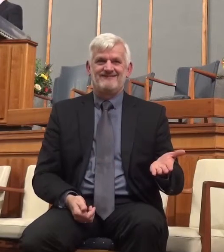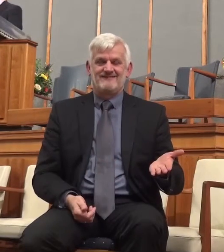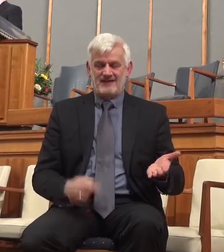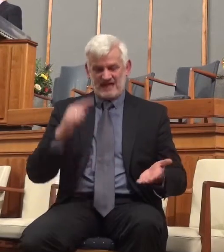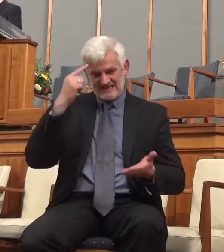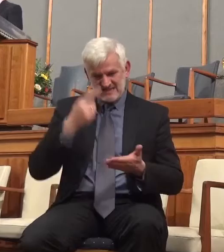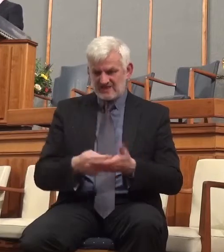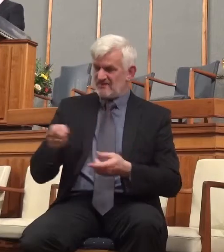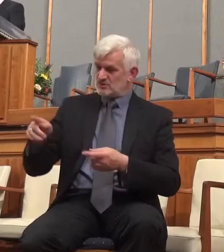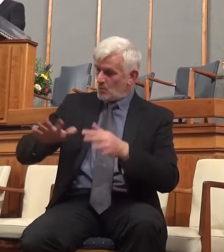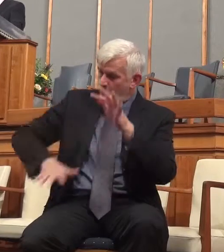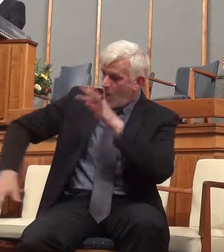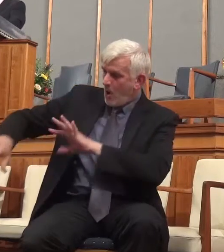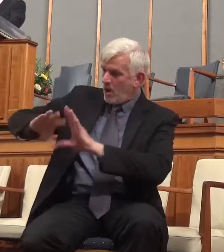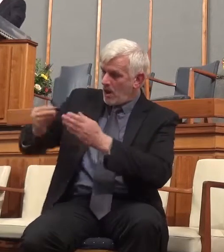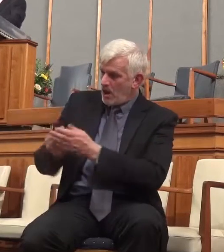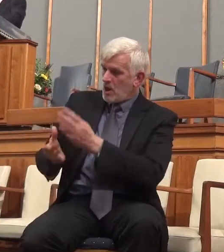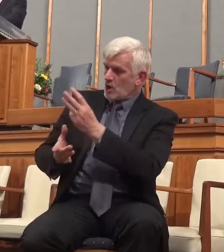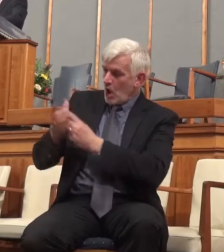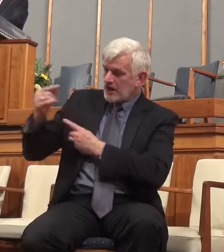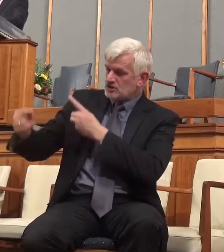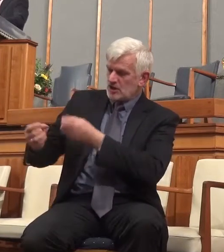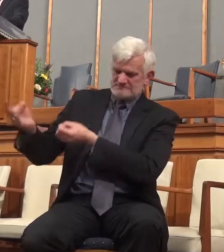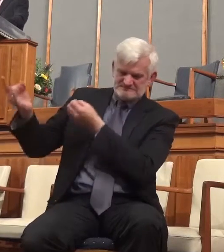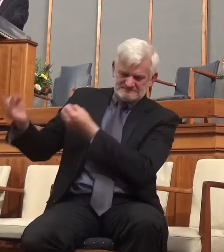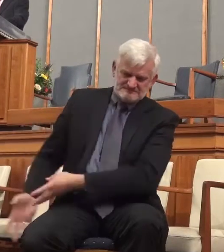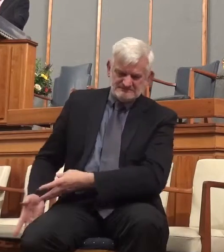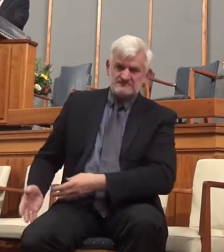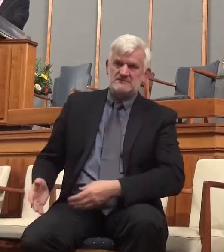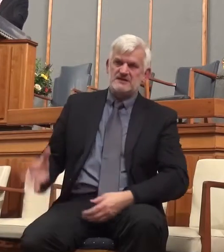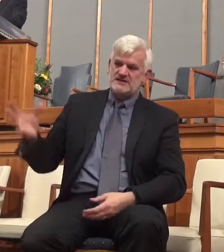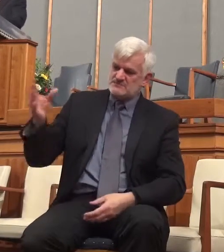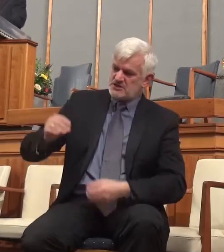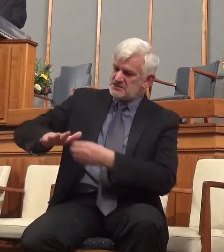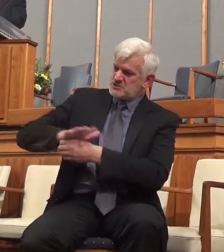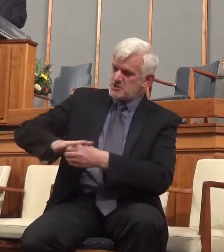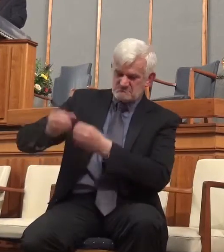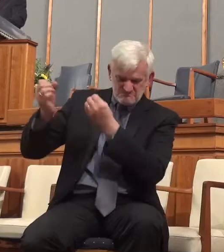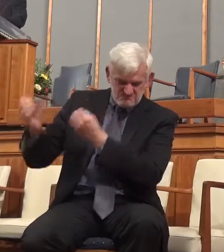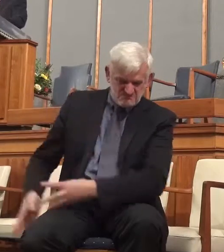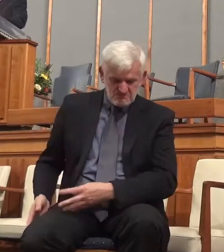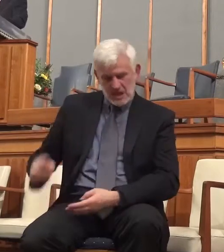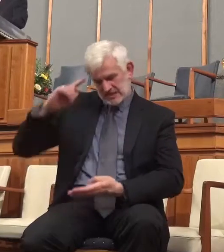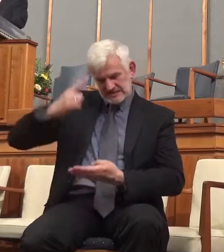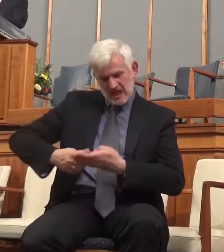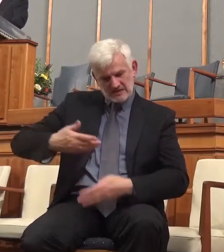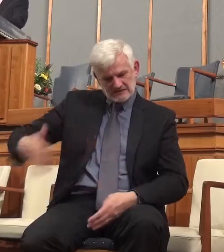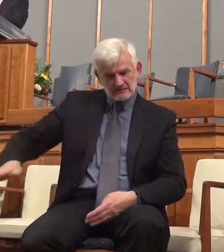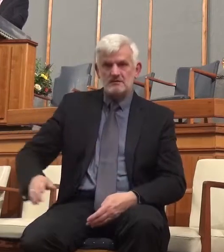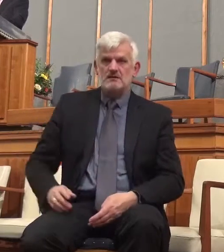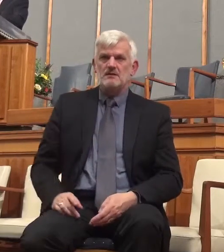God and eternally, and the spiritual warfare, It isn't there. You've no evidence for